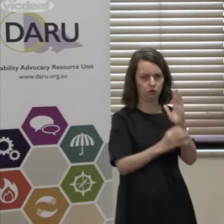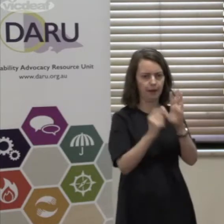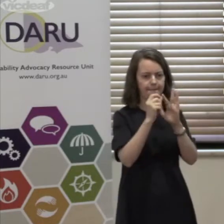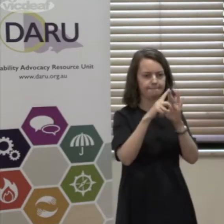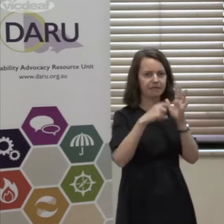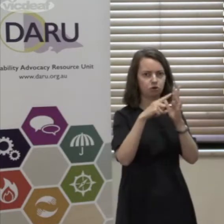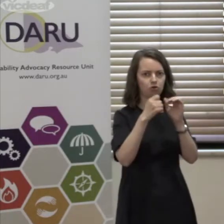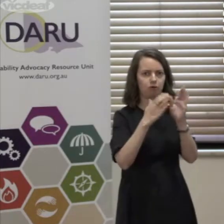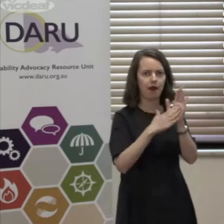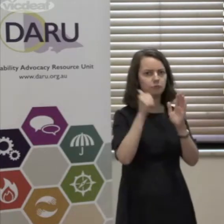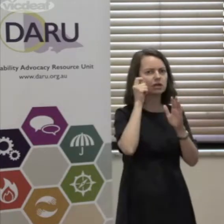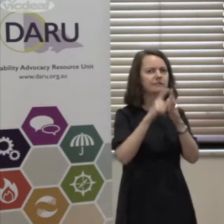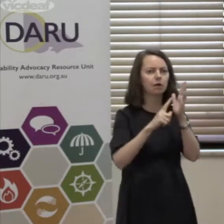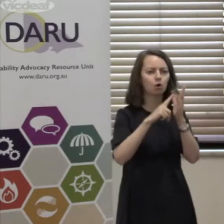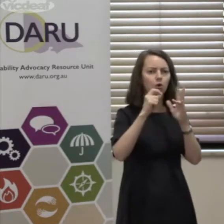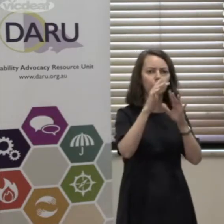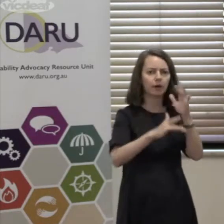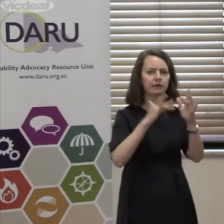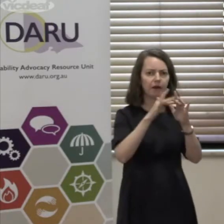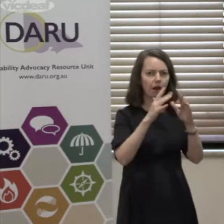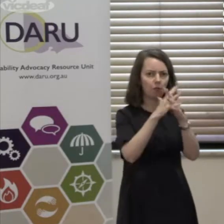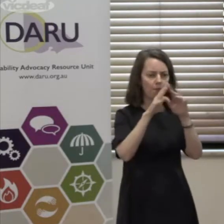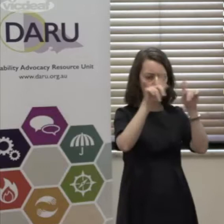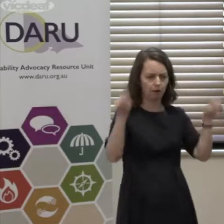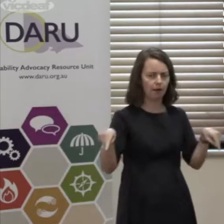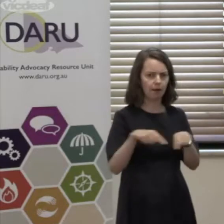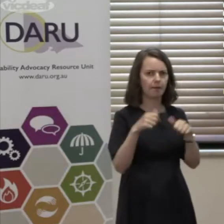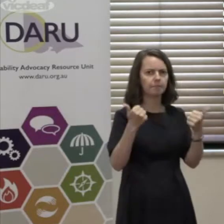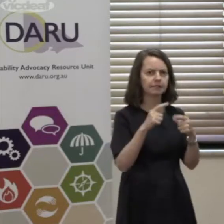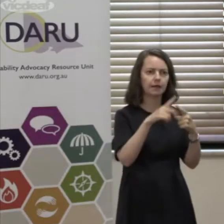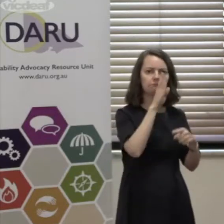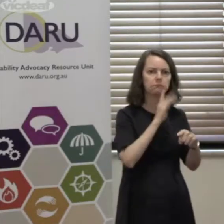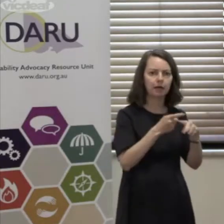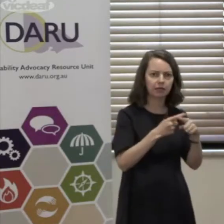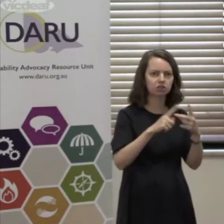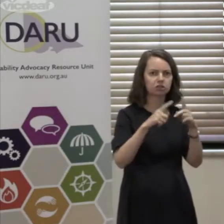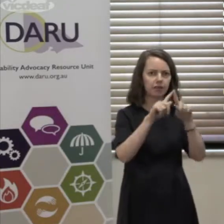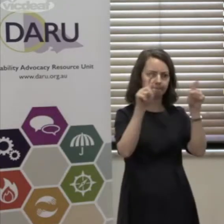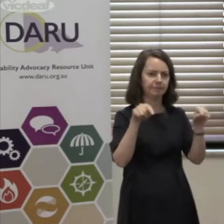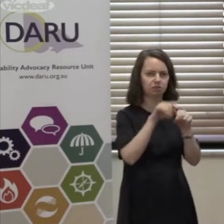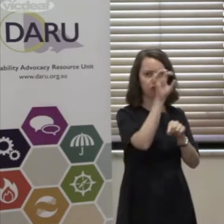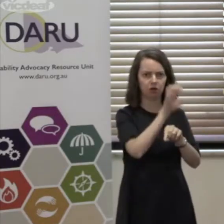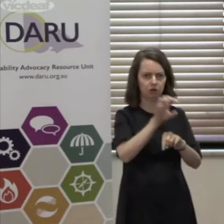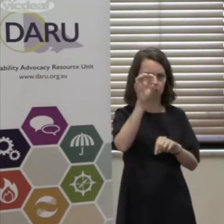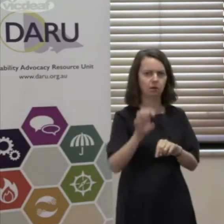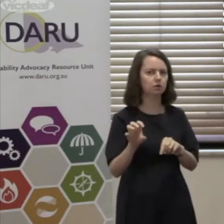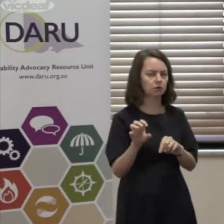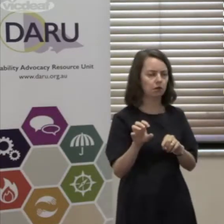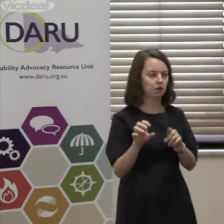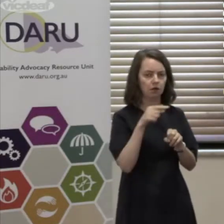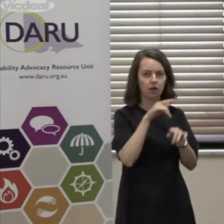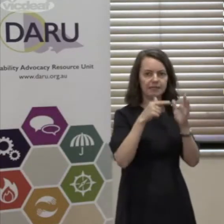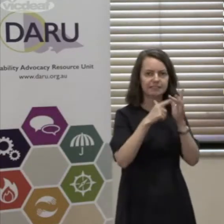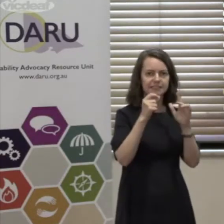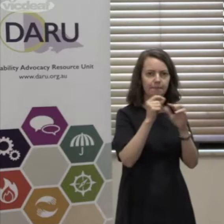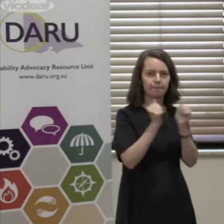support our words with pictures, and they're in plain language. So we'll just, it's not there yet, but because we